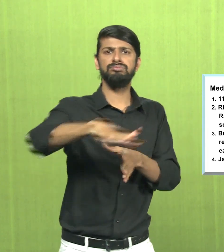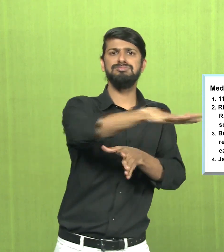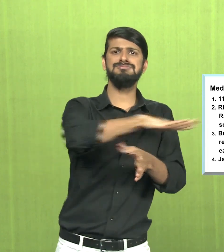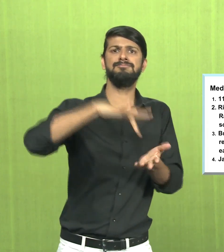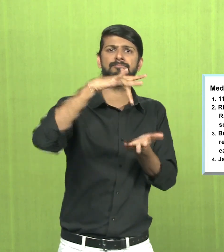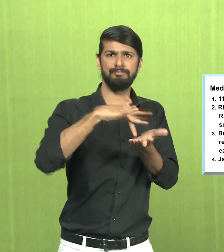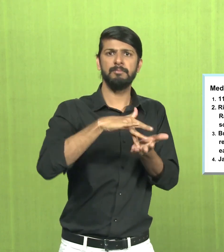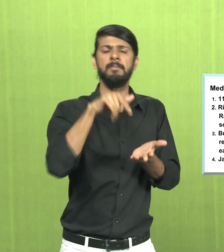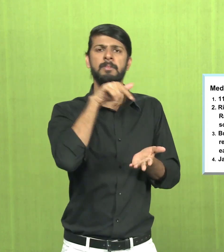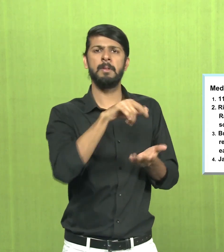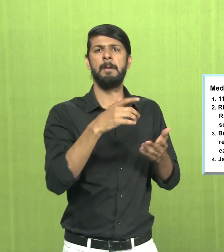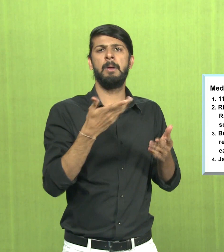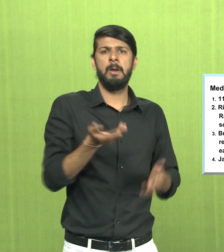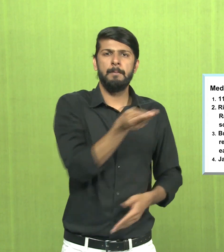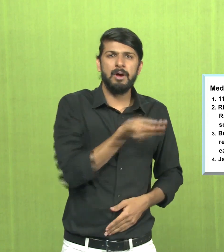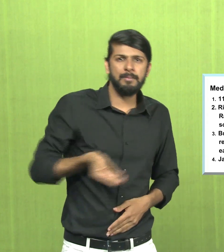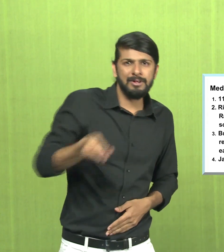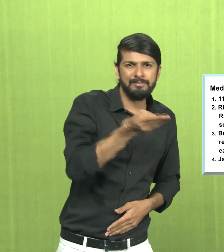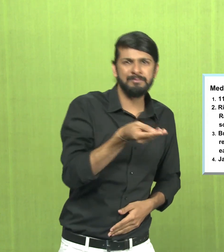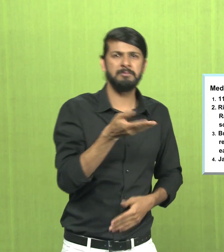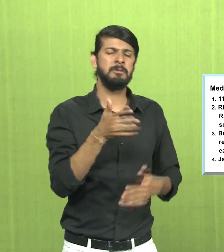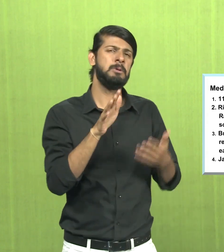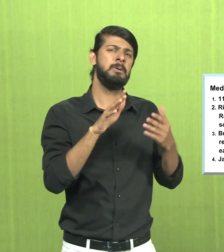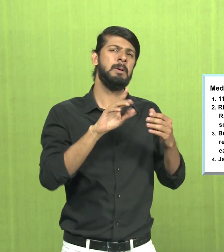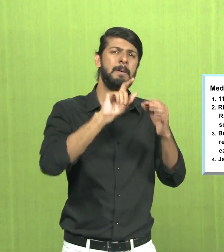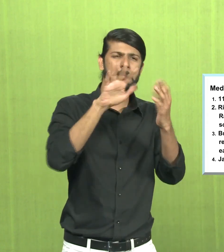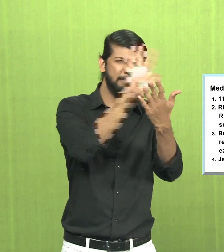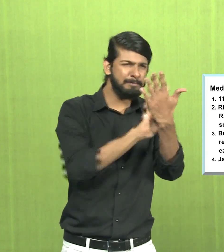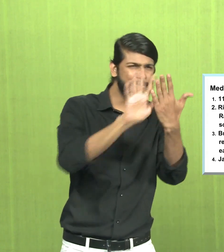which was Bengal and the adjoining areas.